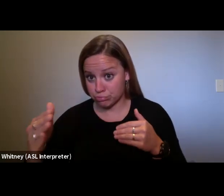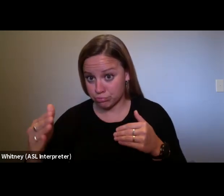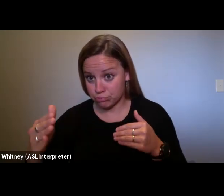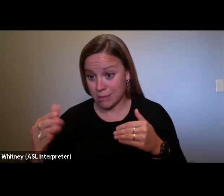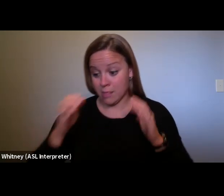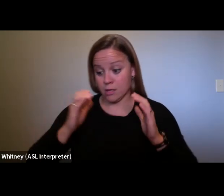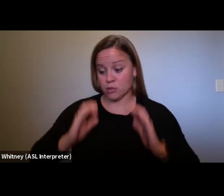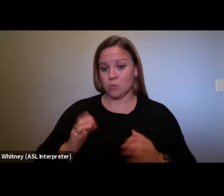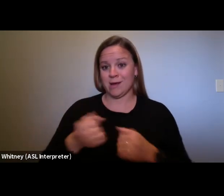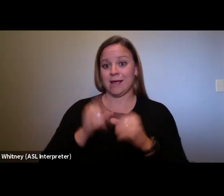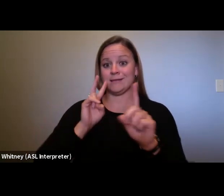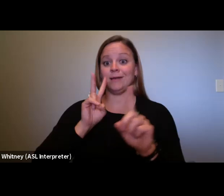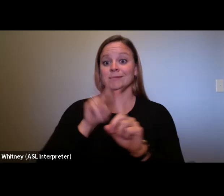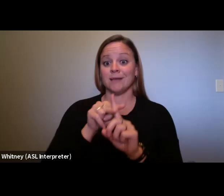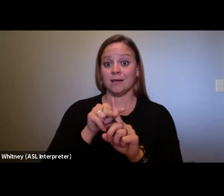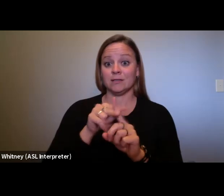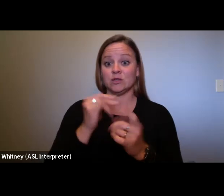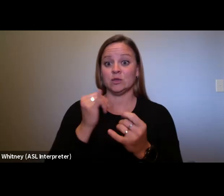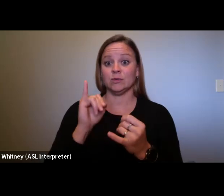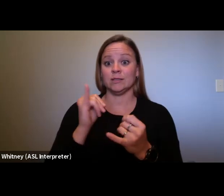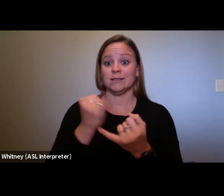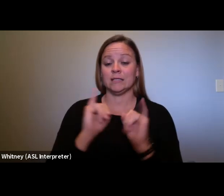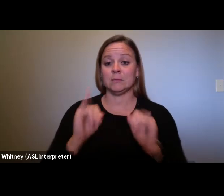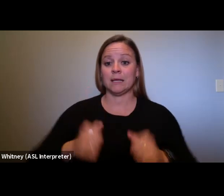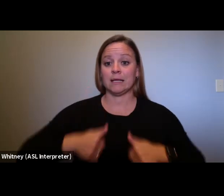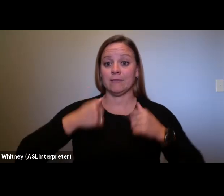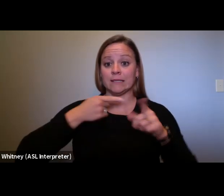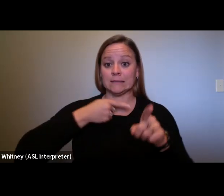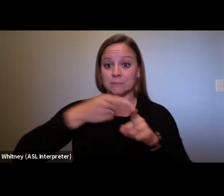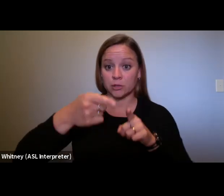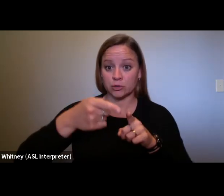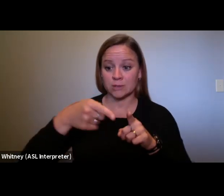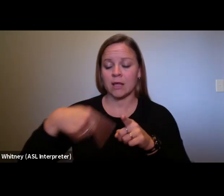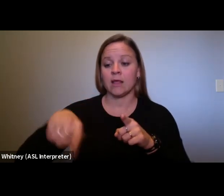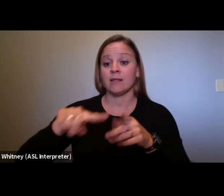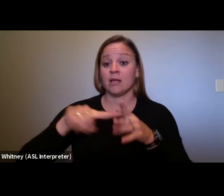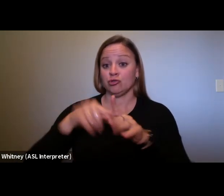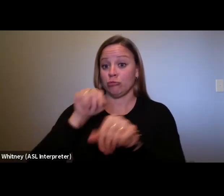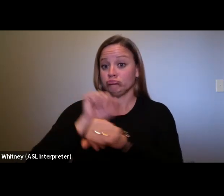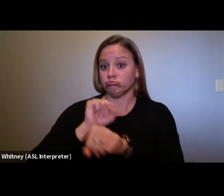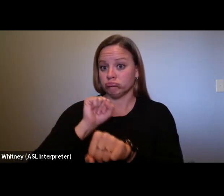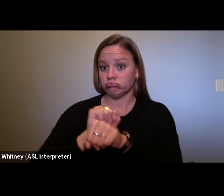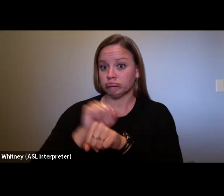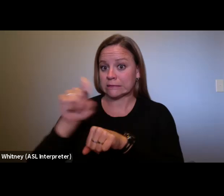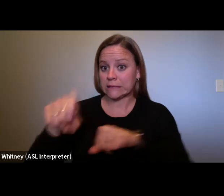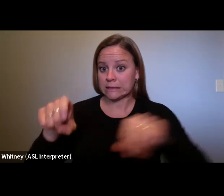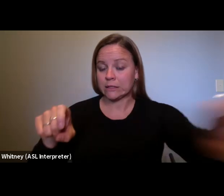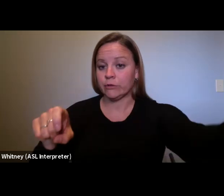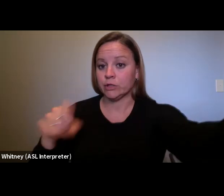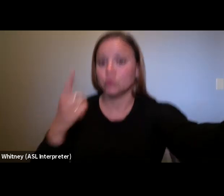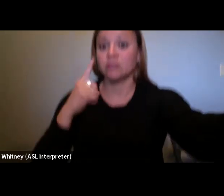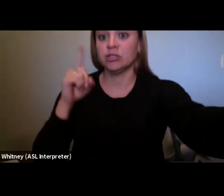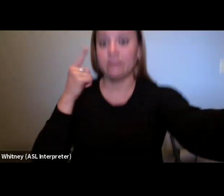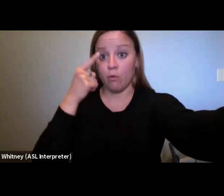gets assigned to an independent living specialist, and then they start doing the work necessary to achieve their